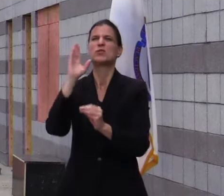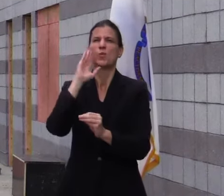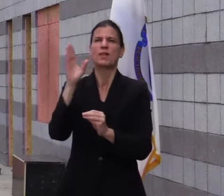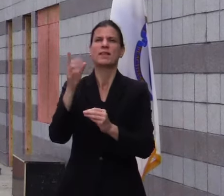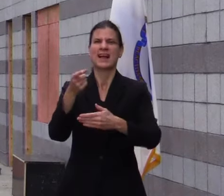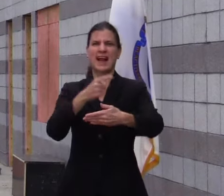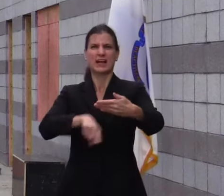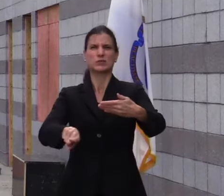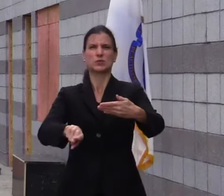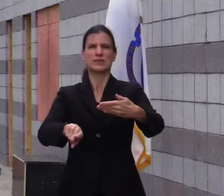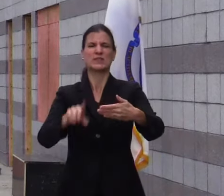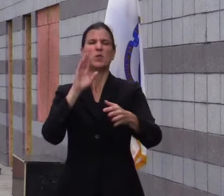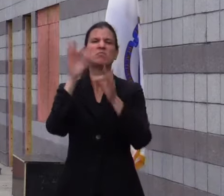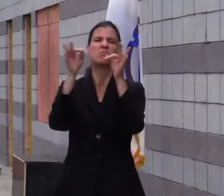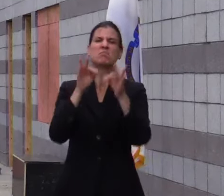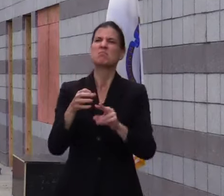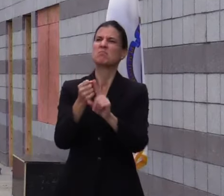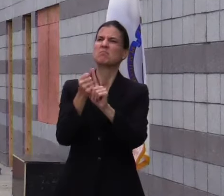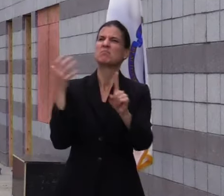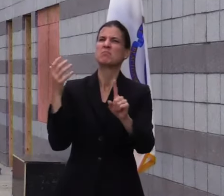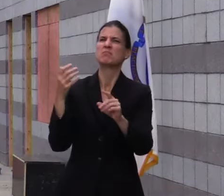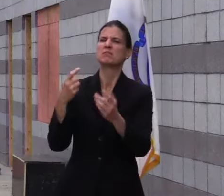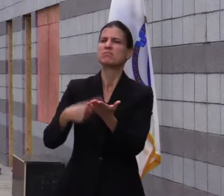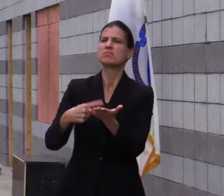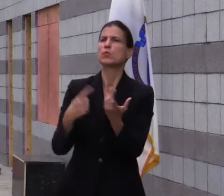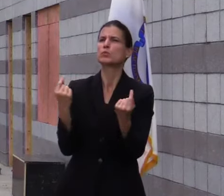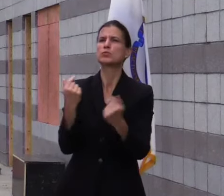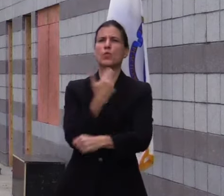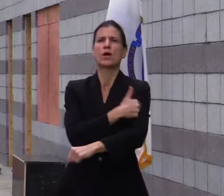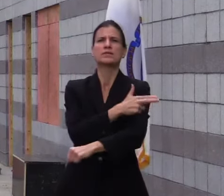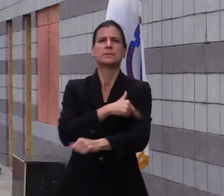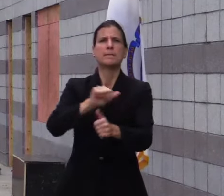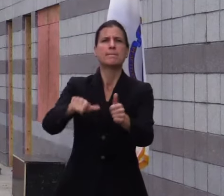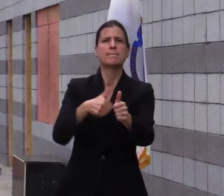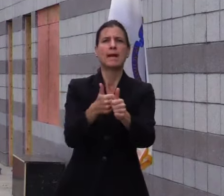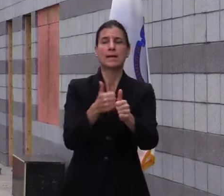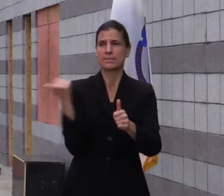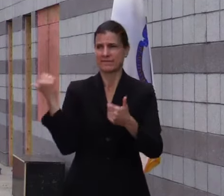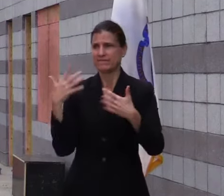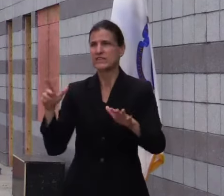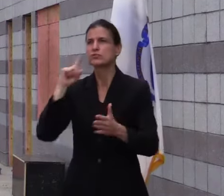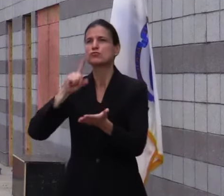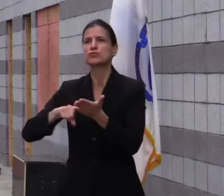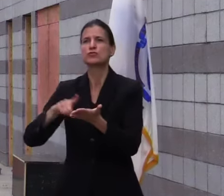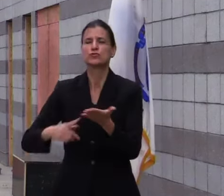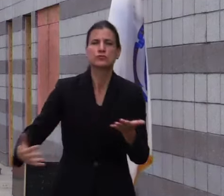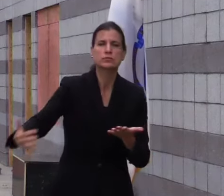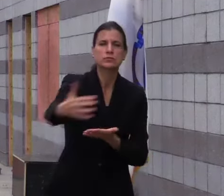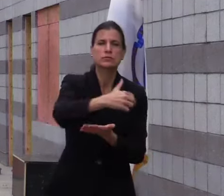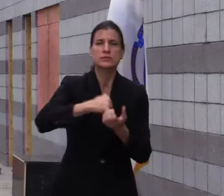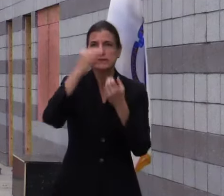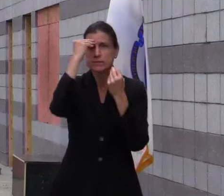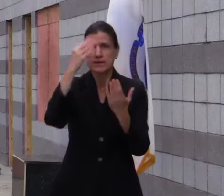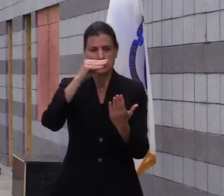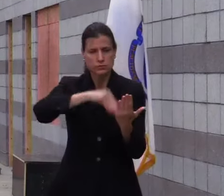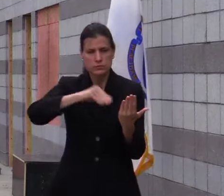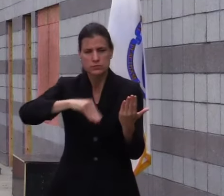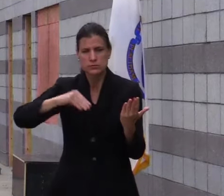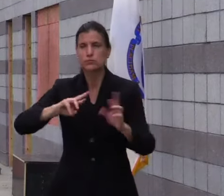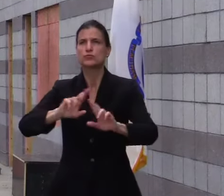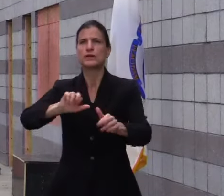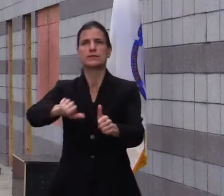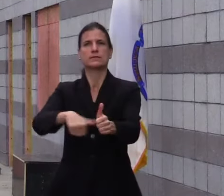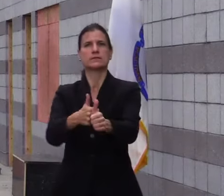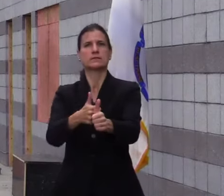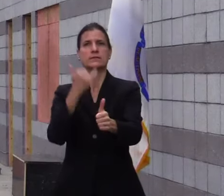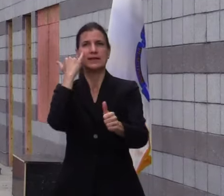been talking to the hospitals and talking to our suppliers about gear and everything else. And I don't want to get too